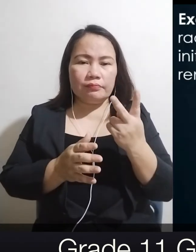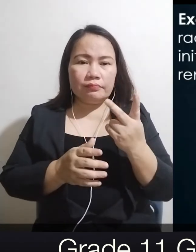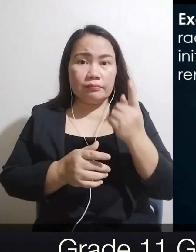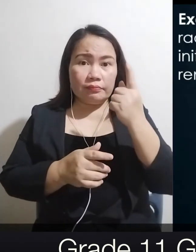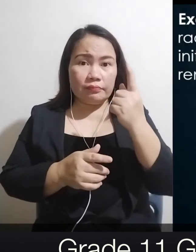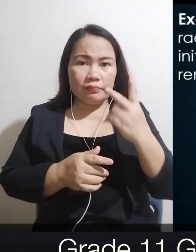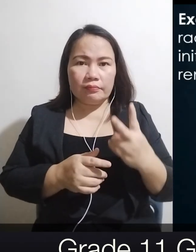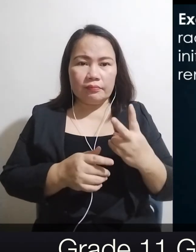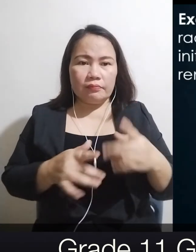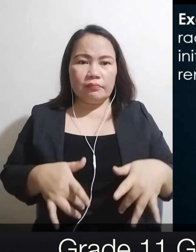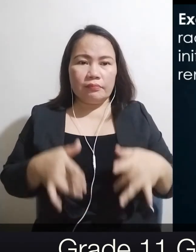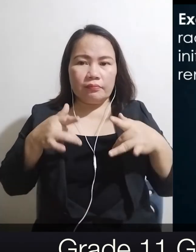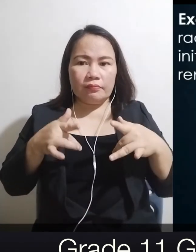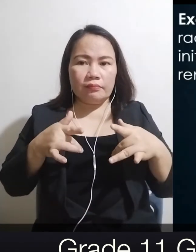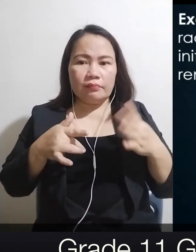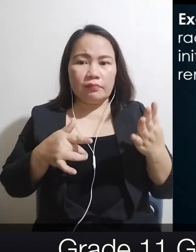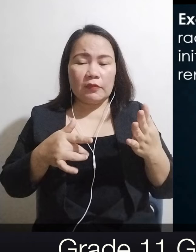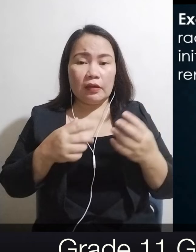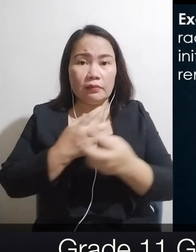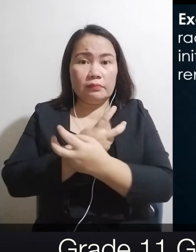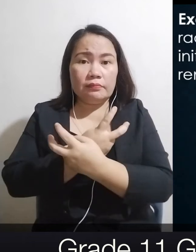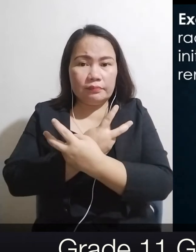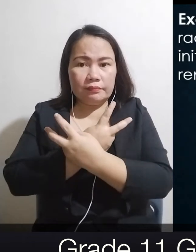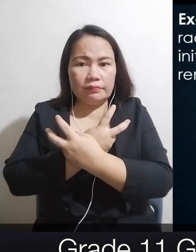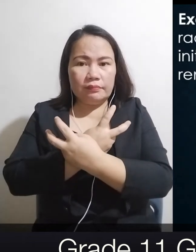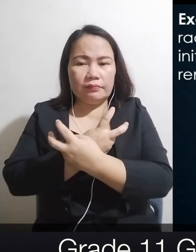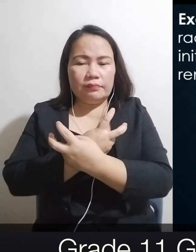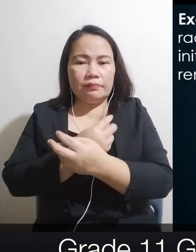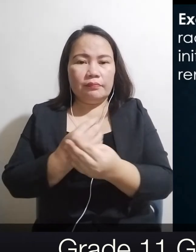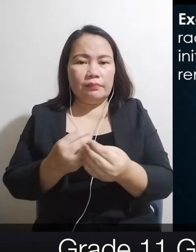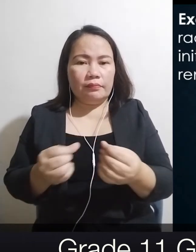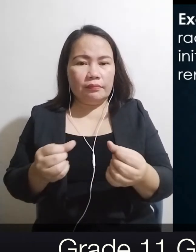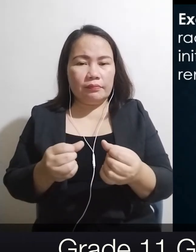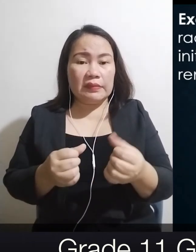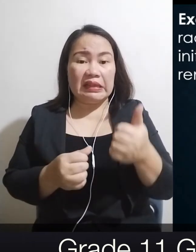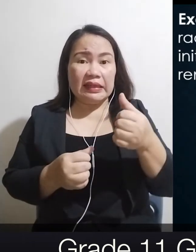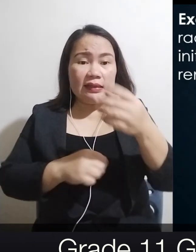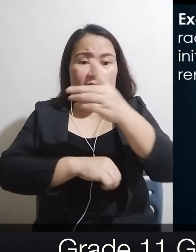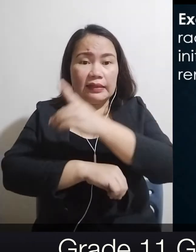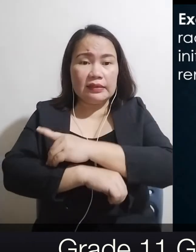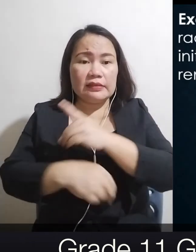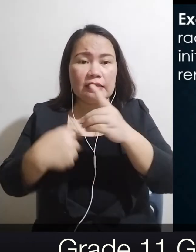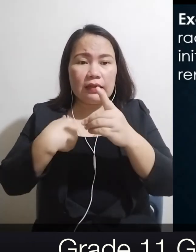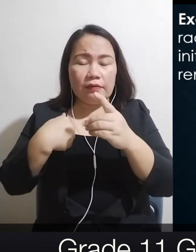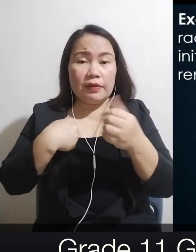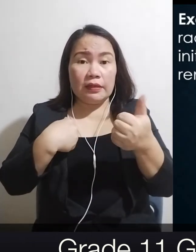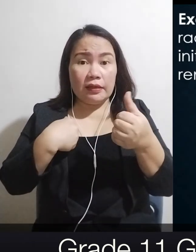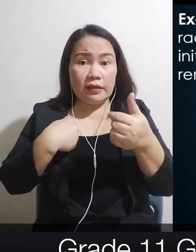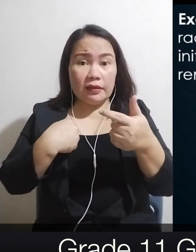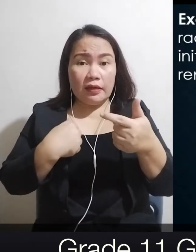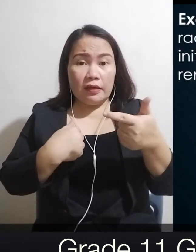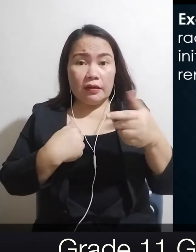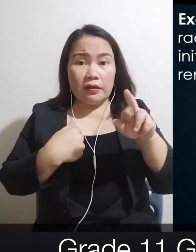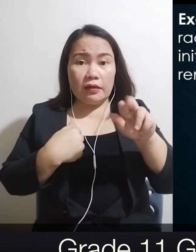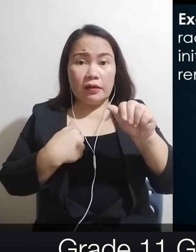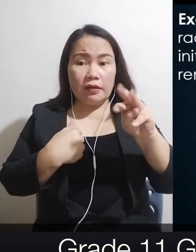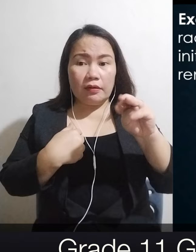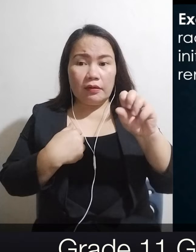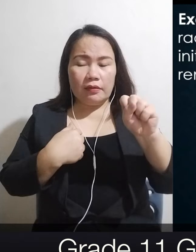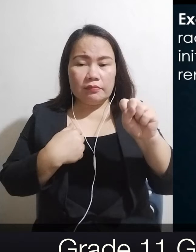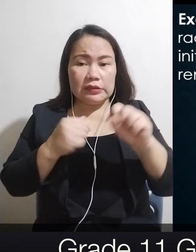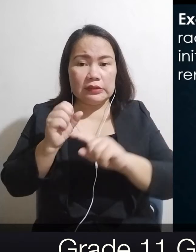example, suppose that the half-life of a certain radioactive substance is 10 days and there are 10 grams